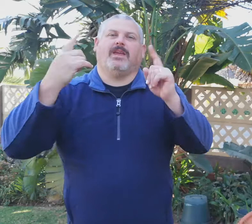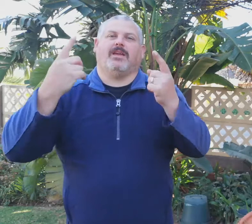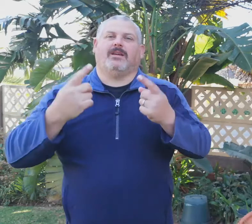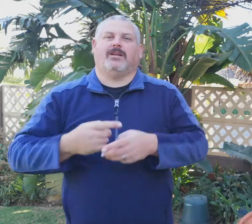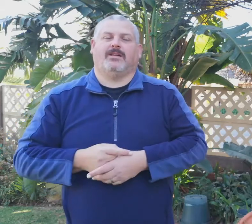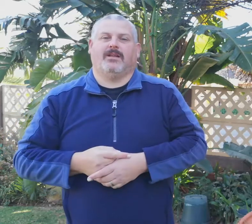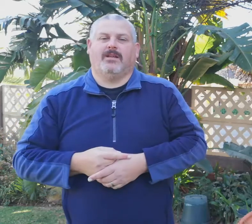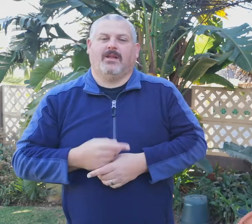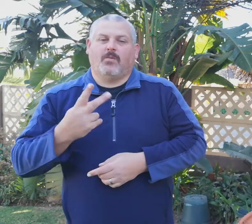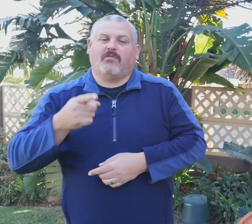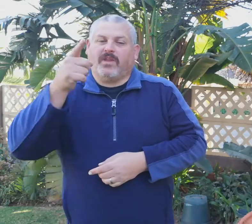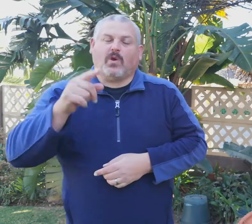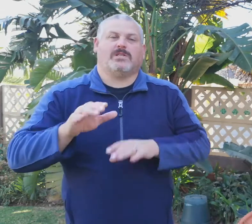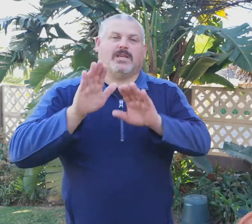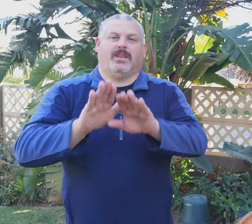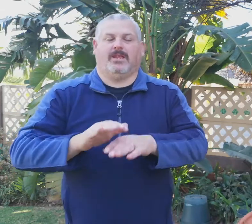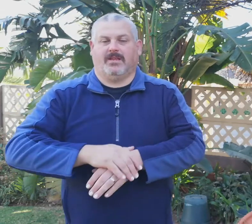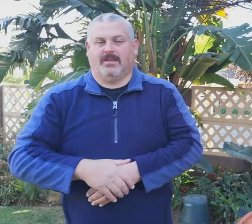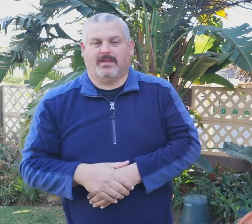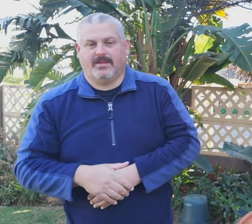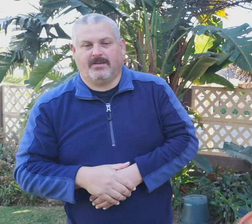Mag die Heer ook vir jou steef.